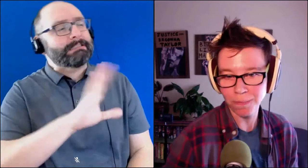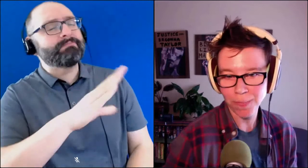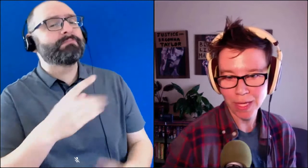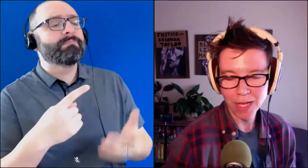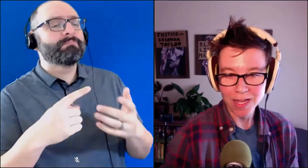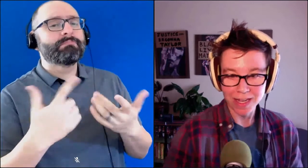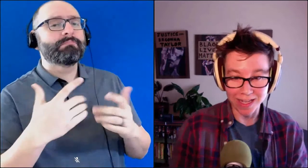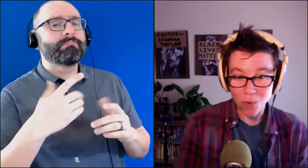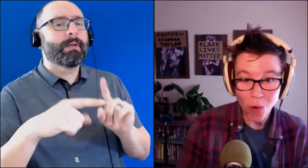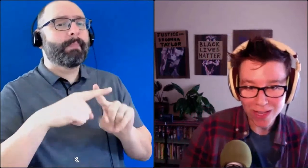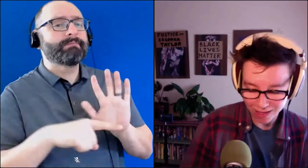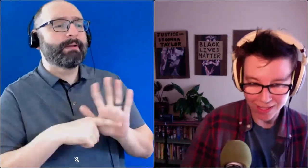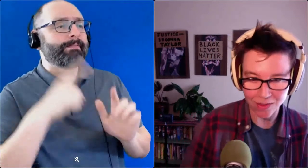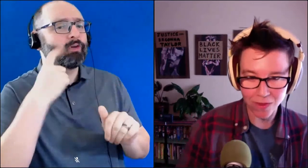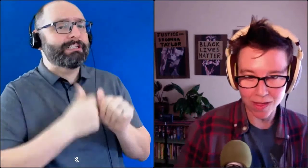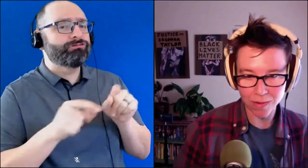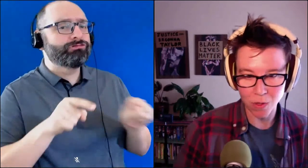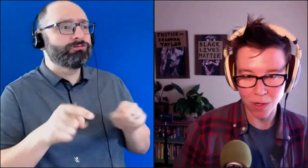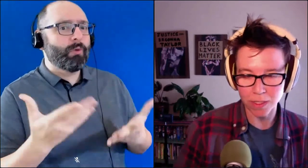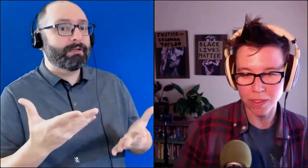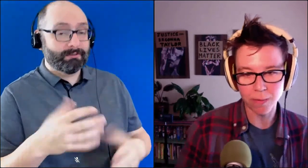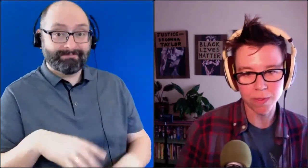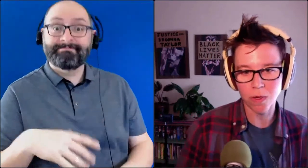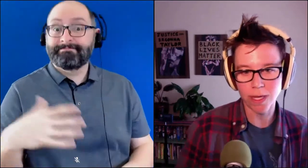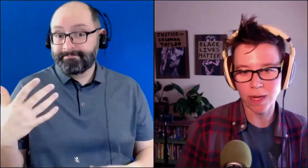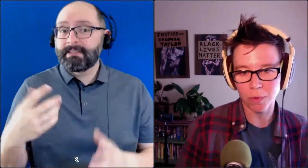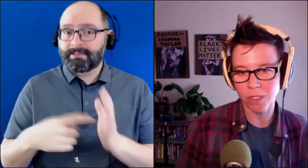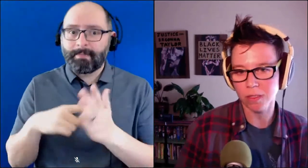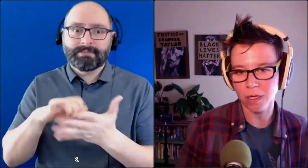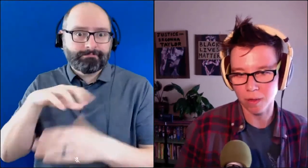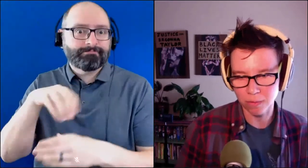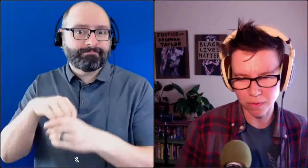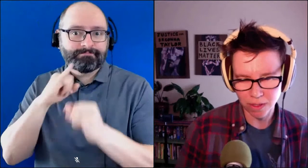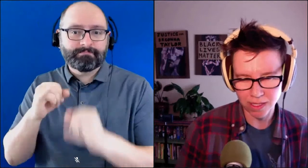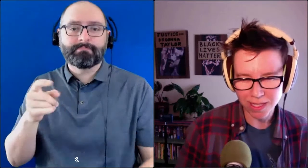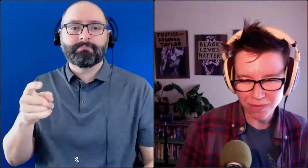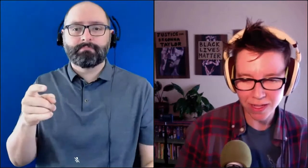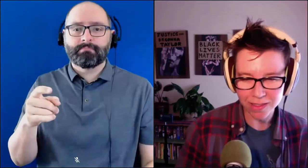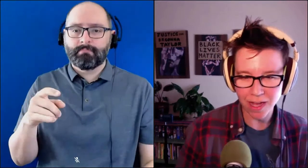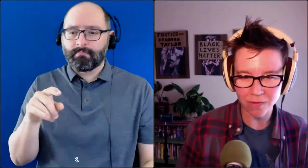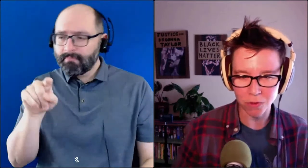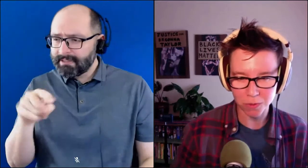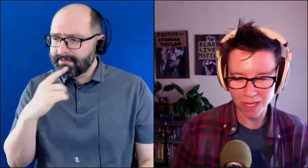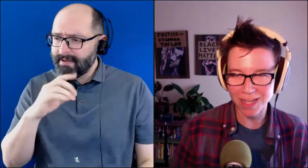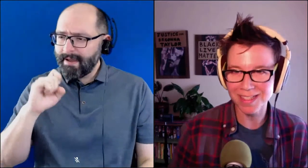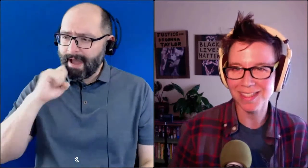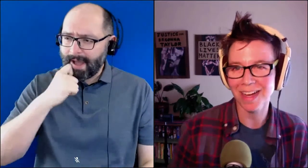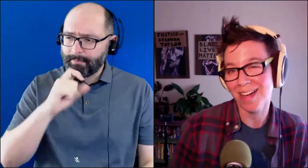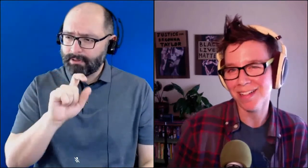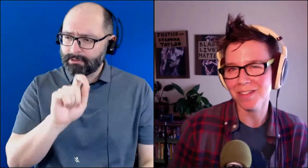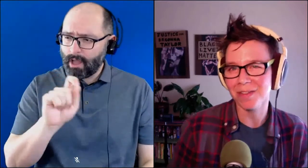cool. You won't get, I love that, Mohammed. Yep, you won't get apple.com. Is that valid to have multiple